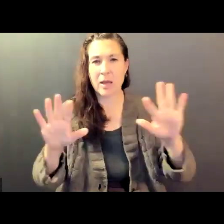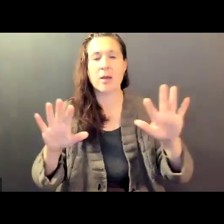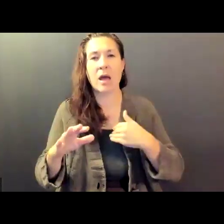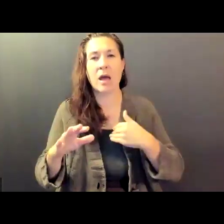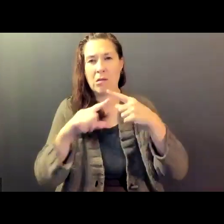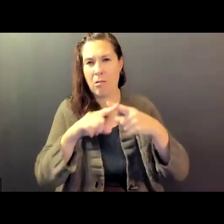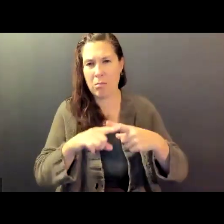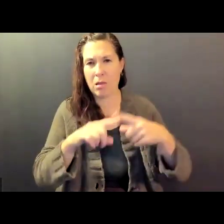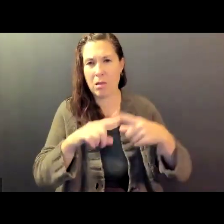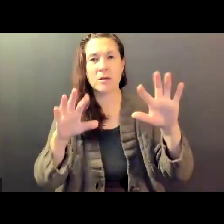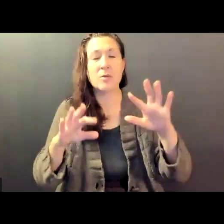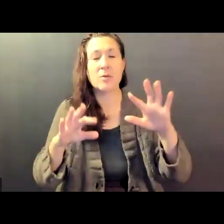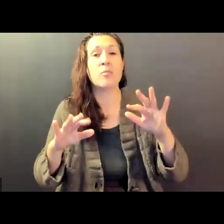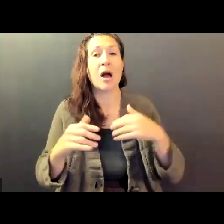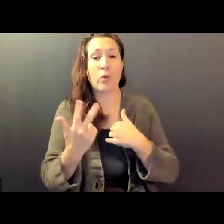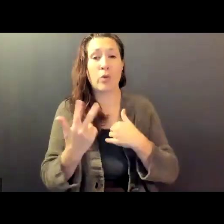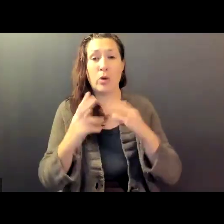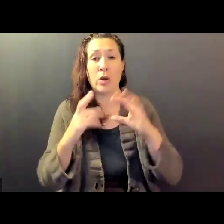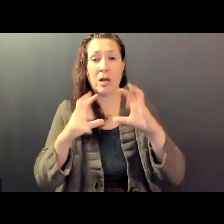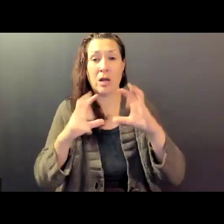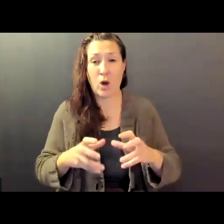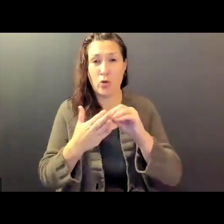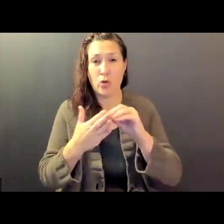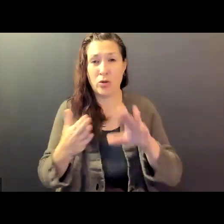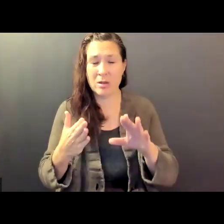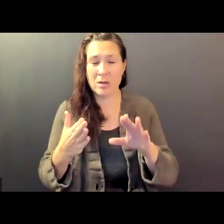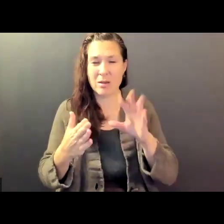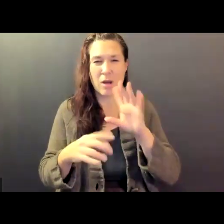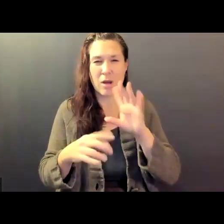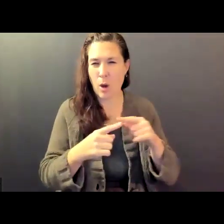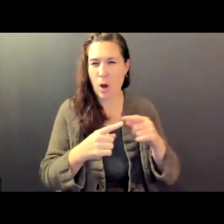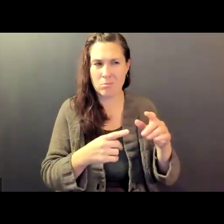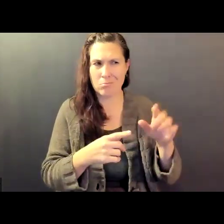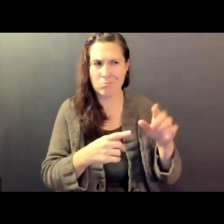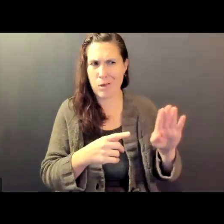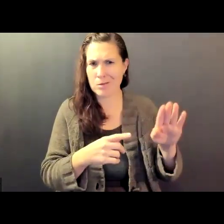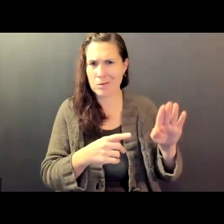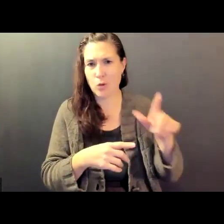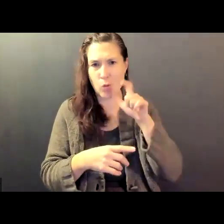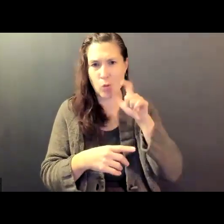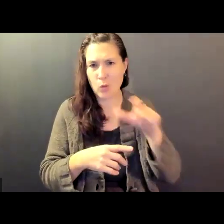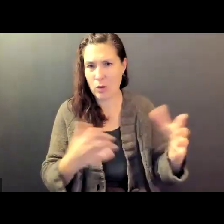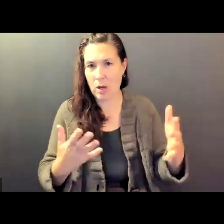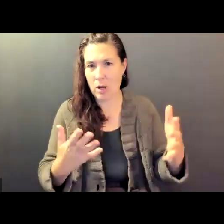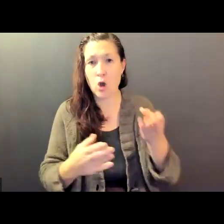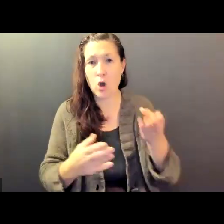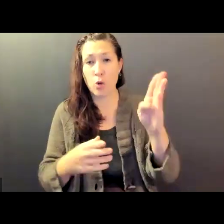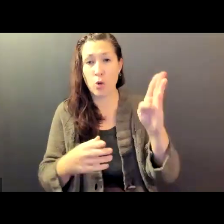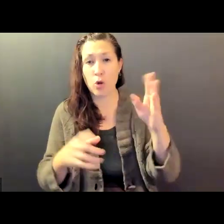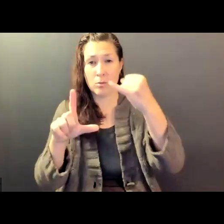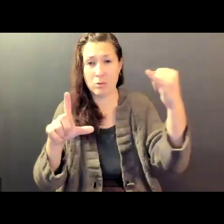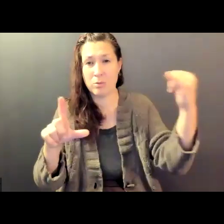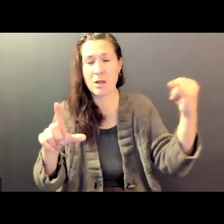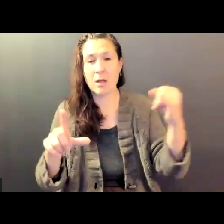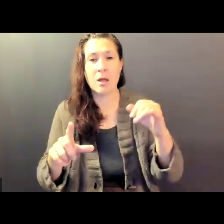of students as we talk about the level of need we're seeing in the district. In blue is students who are multilingual learners